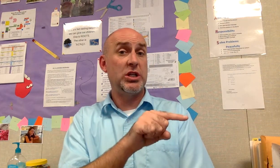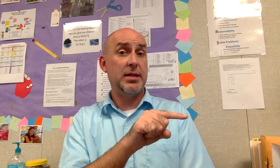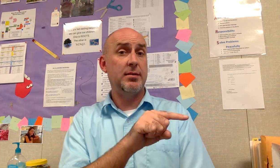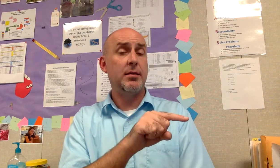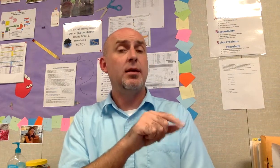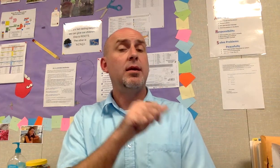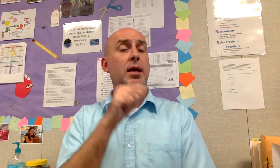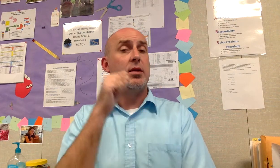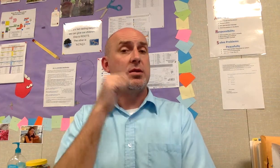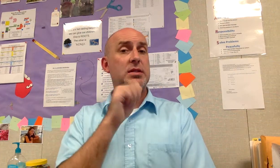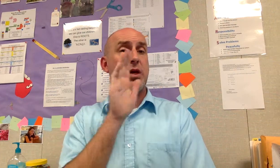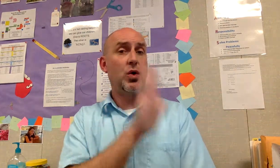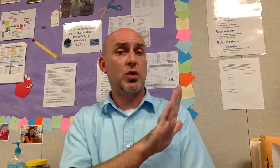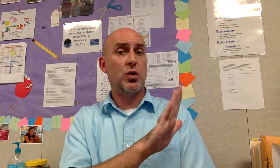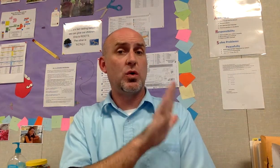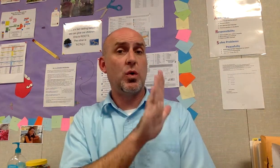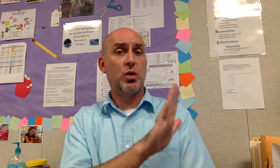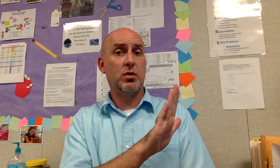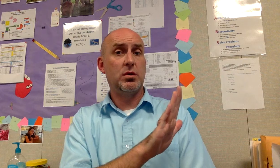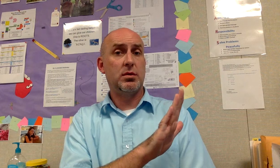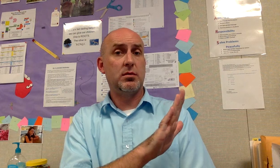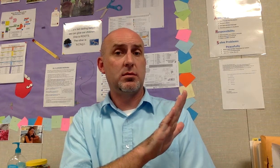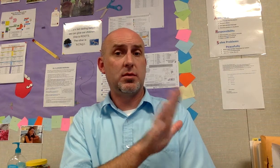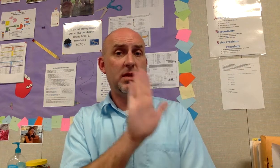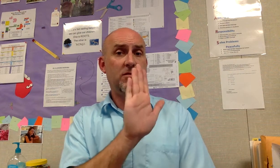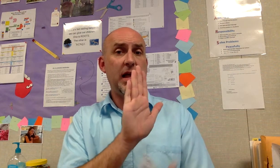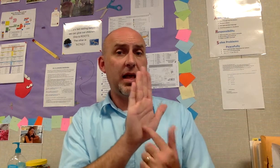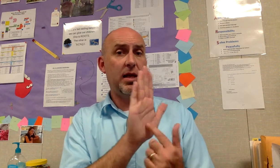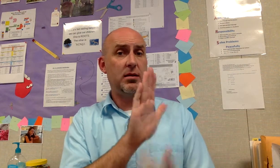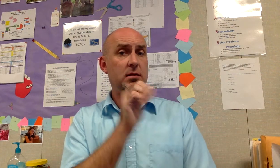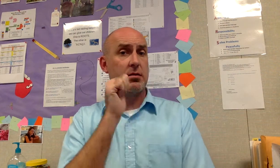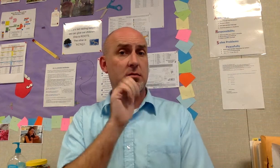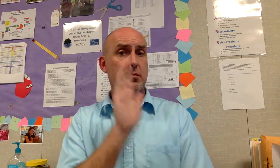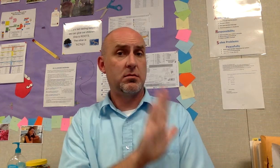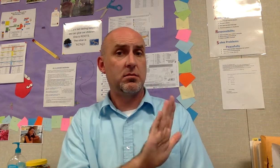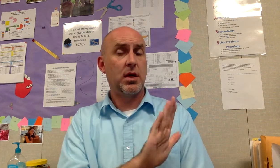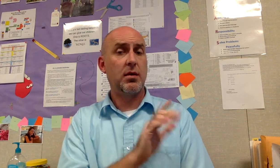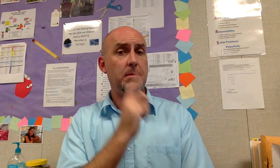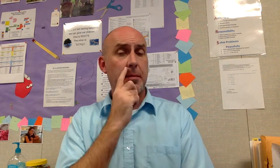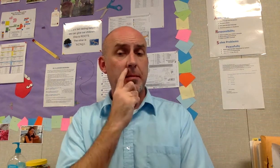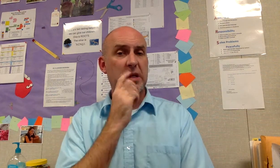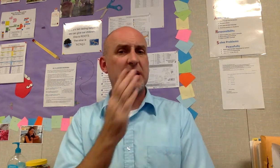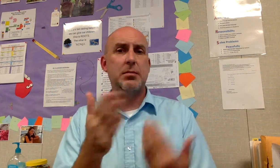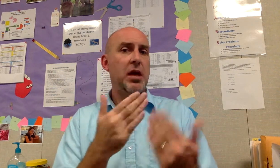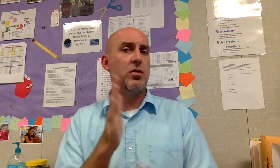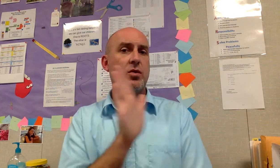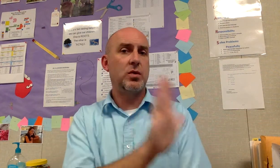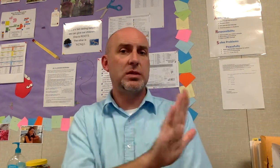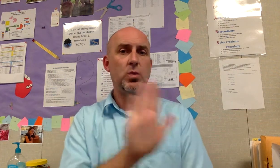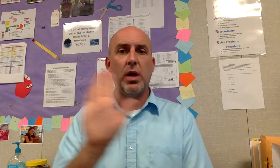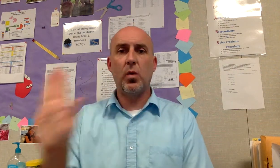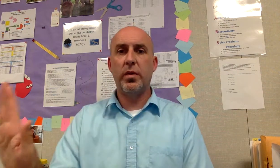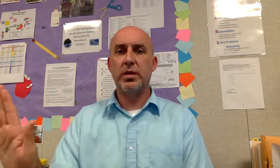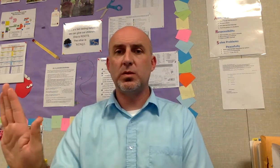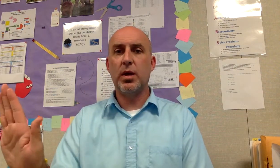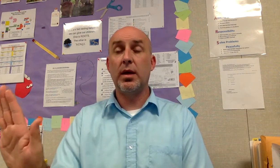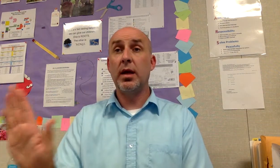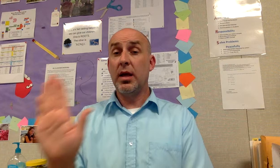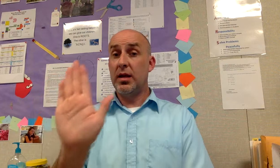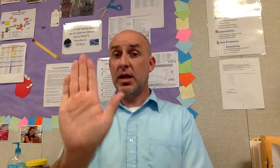or she. And you can say her or hers with the flat hand. doesn't matter if you do it this way or this way. Not